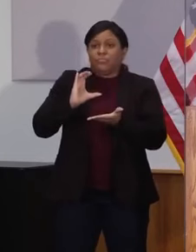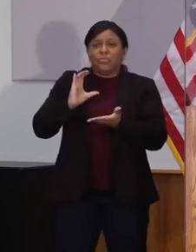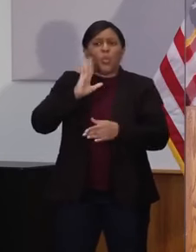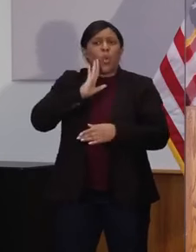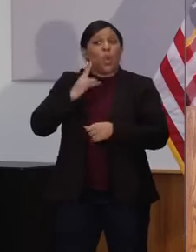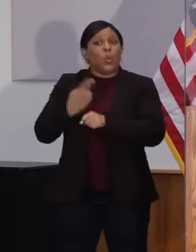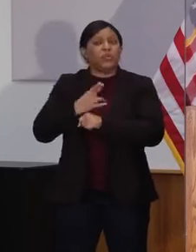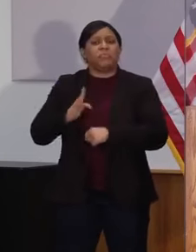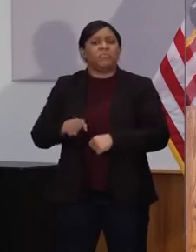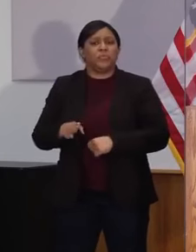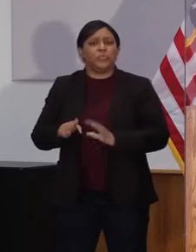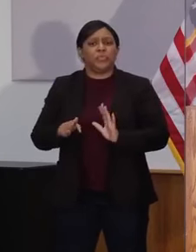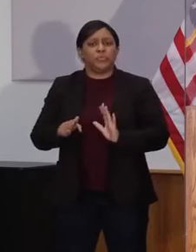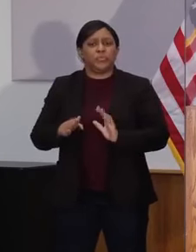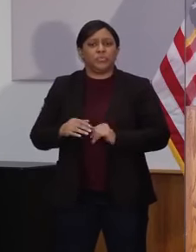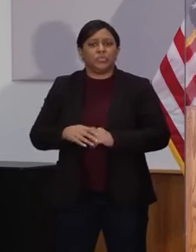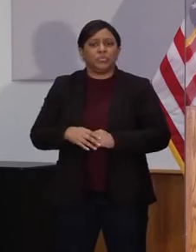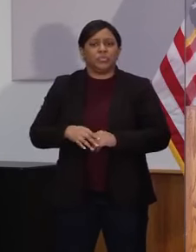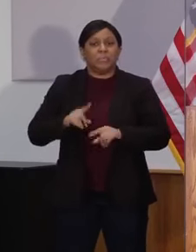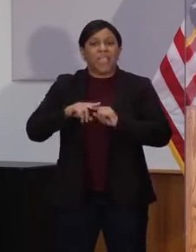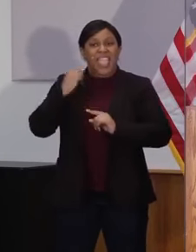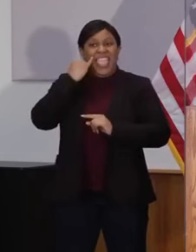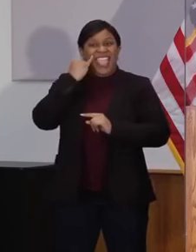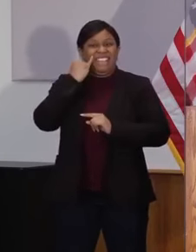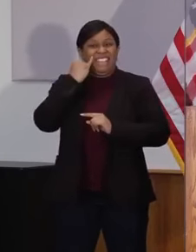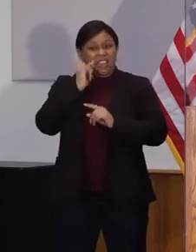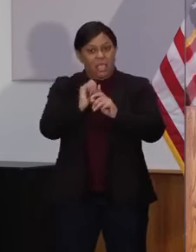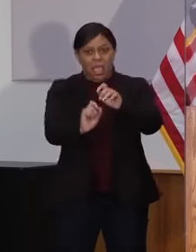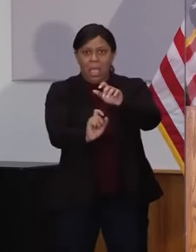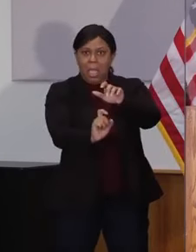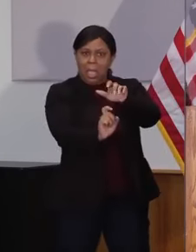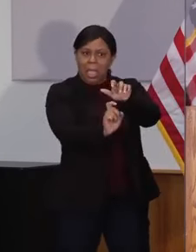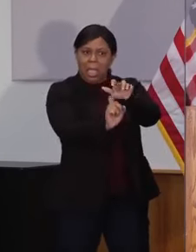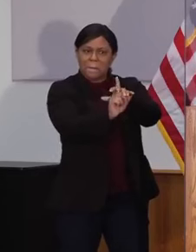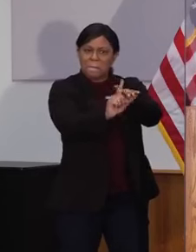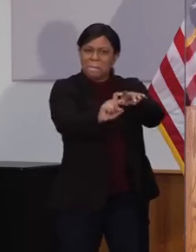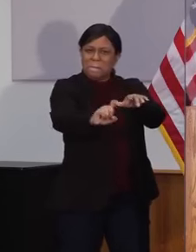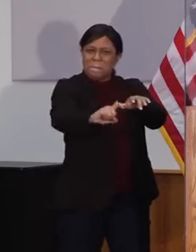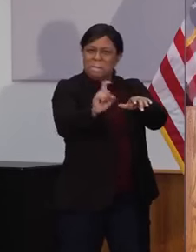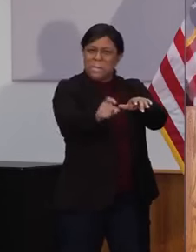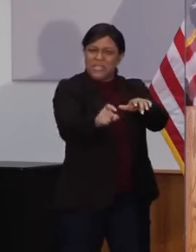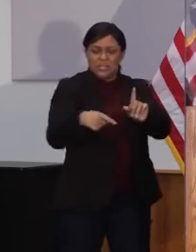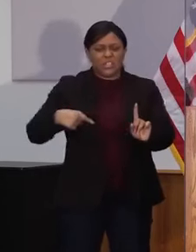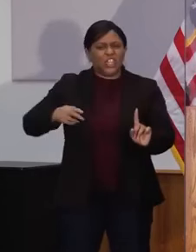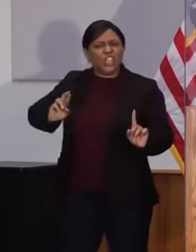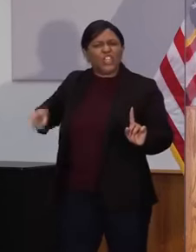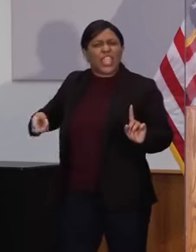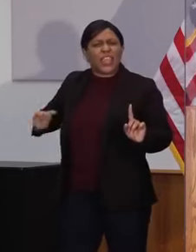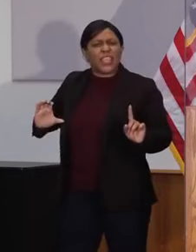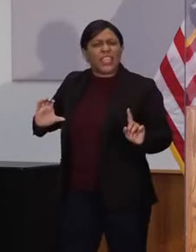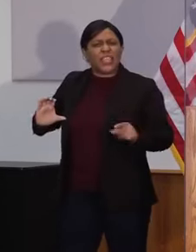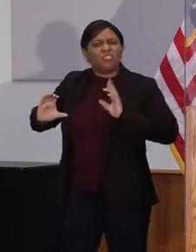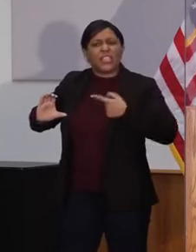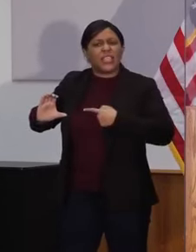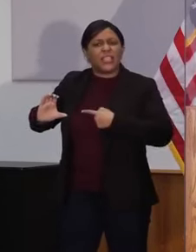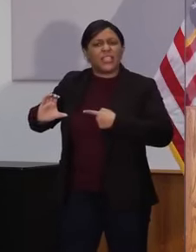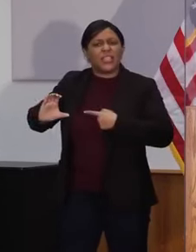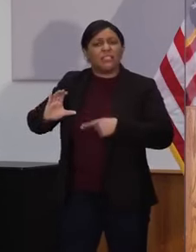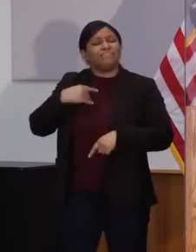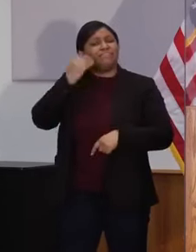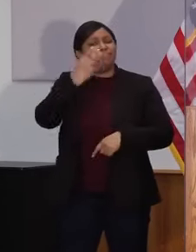But if the time comes when we have to use it, I want to be able to say to people that the state of Minnesota, the city